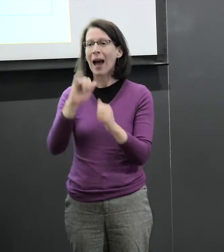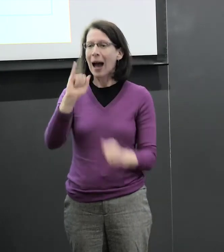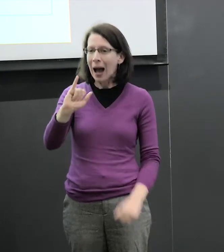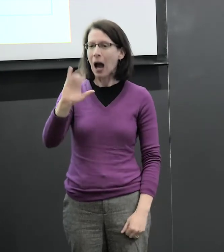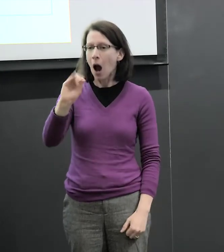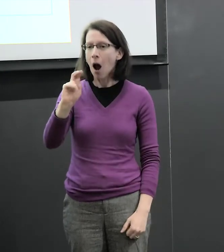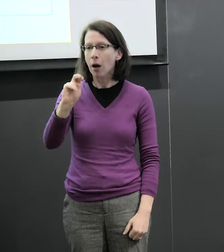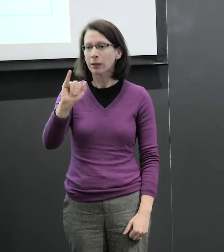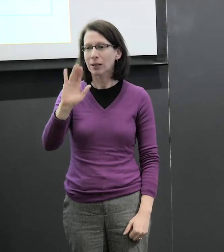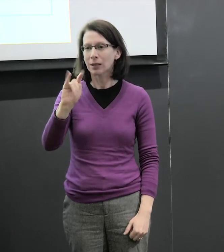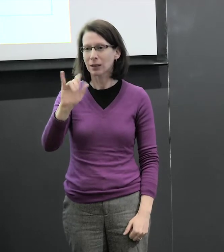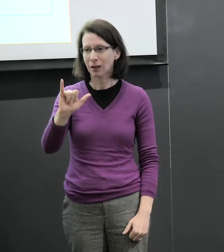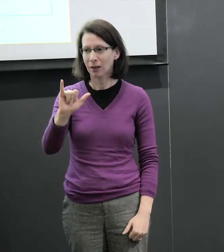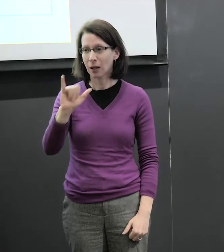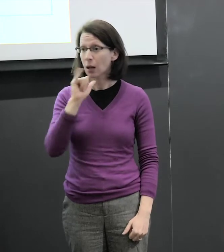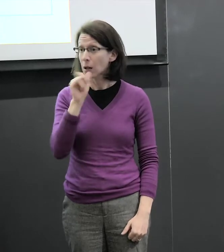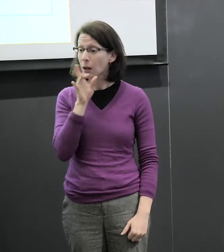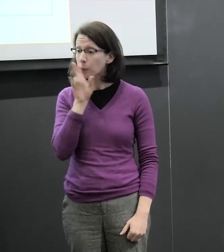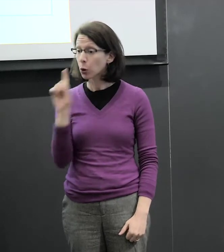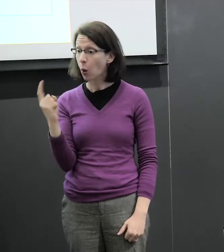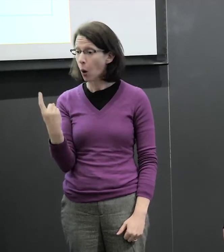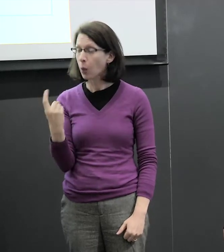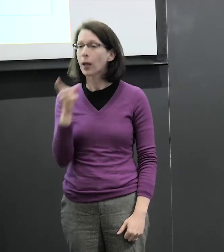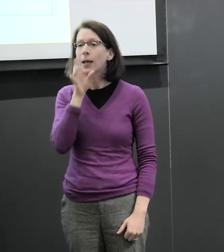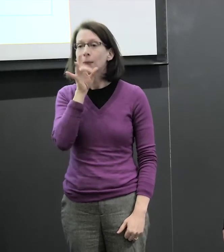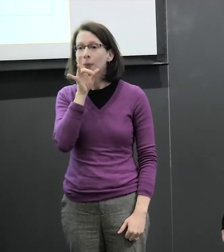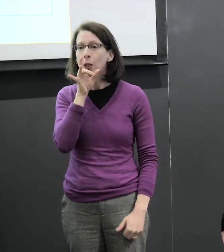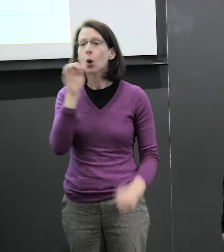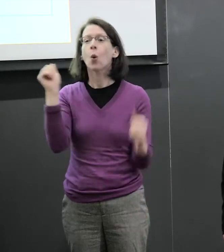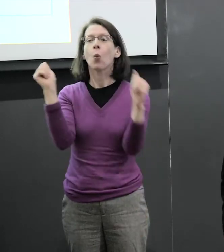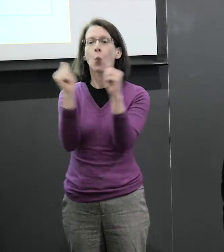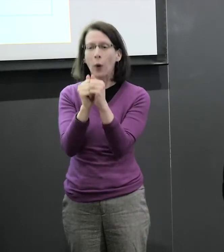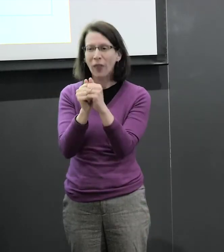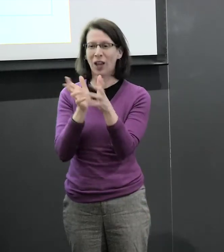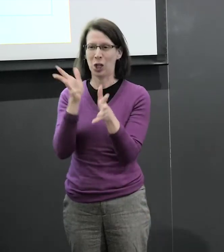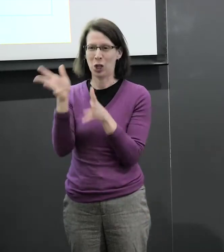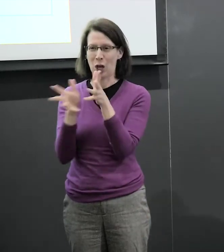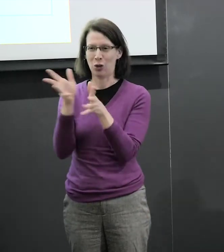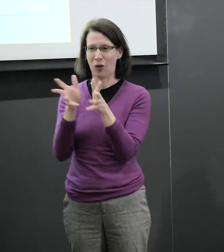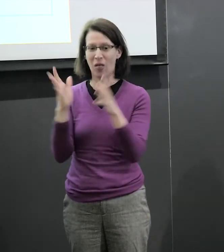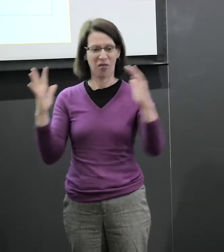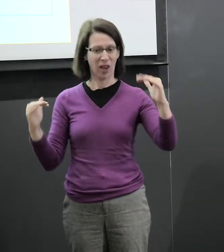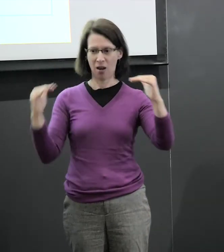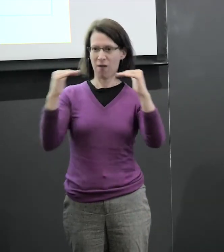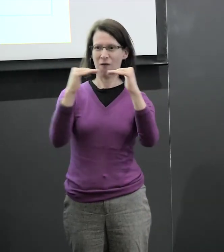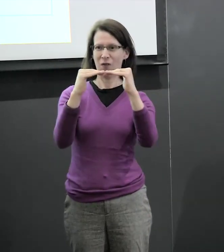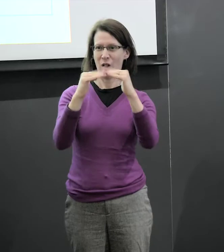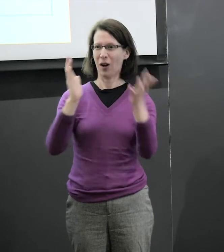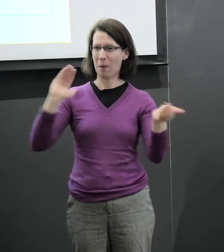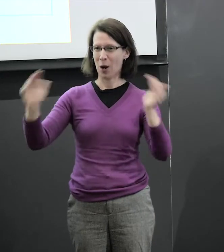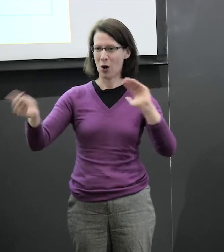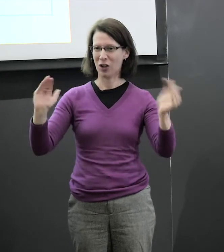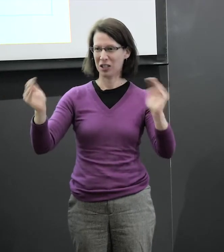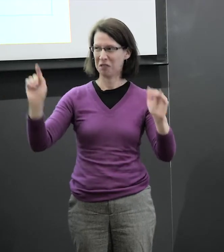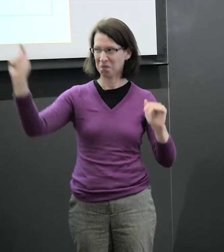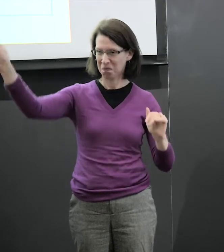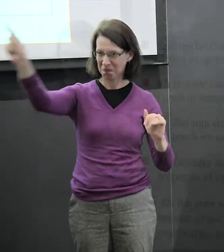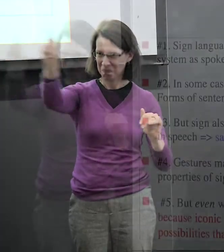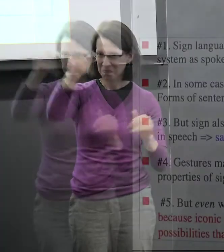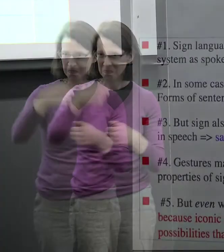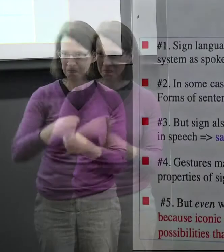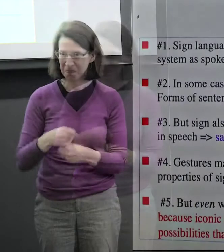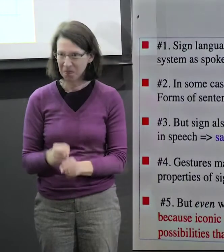to speech alone, but to speech with gestures. I will grant this